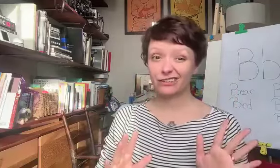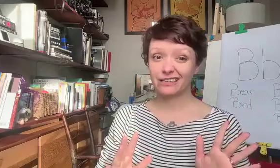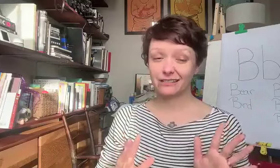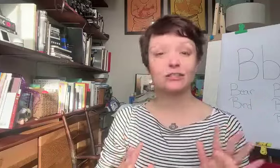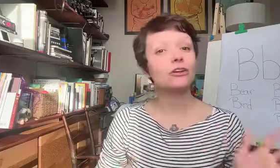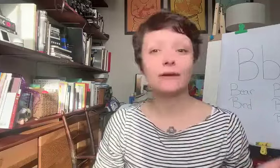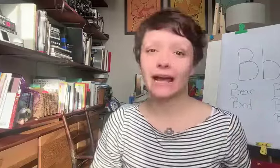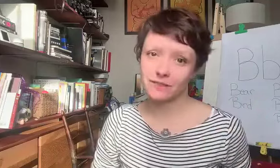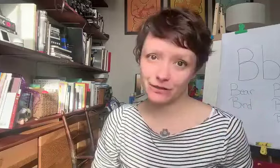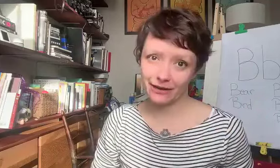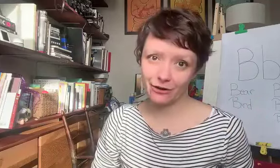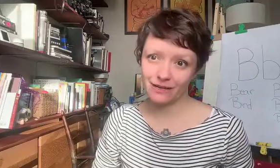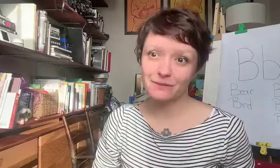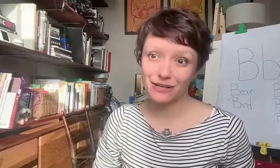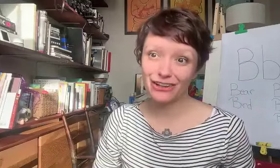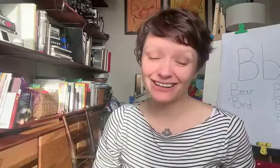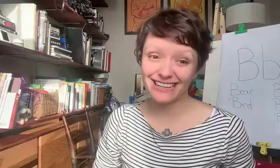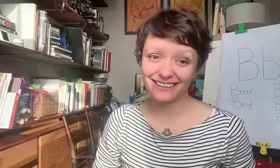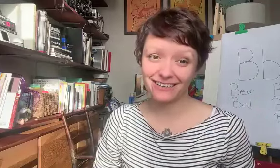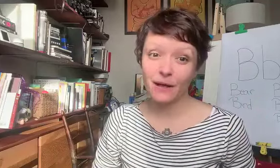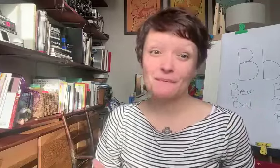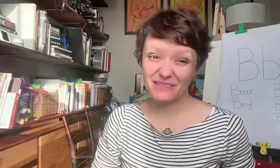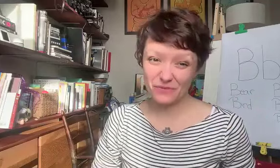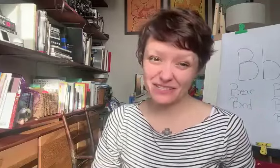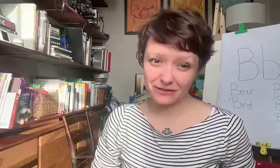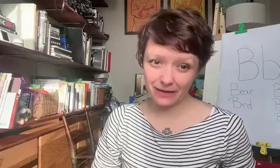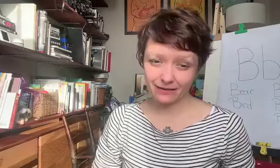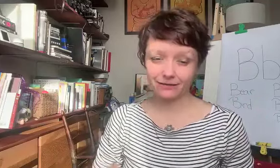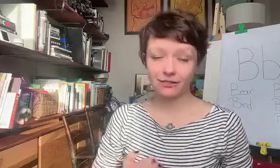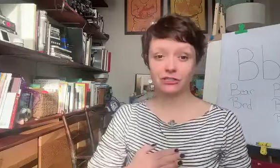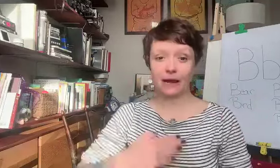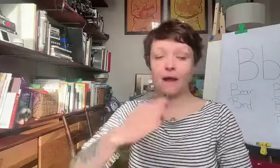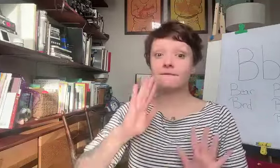like this. You don't have to play at home. It's been a long day. But if you want to, you can. So you say.